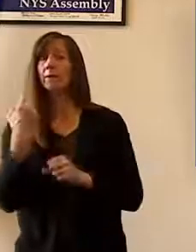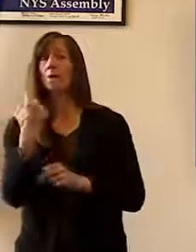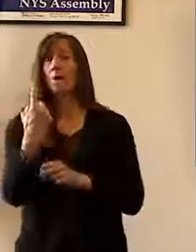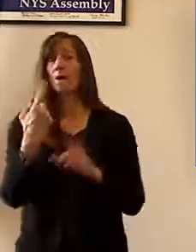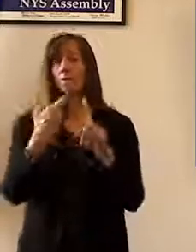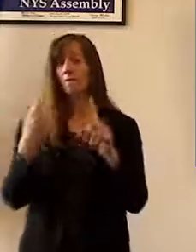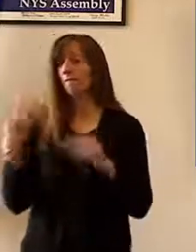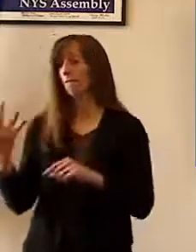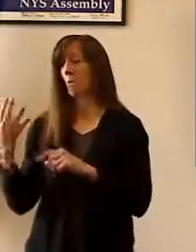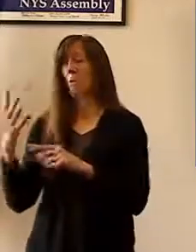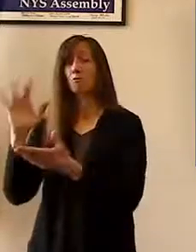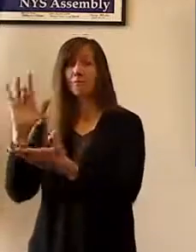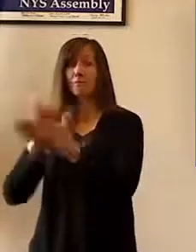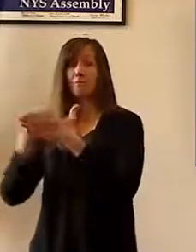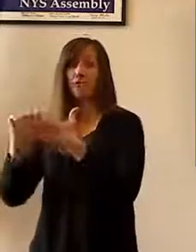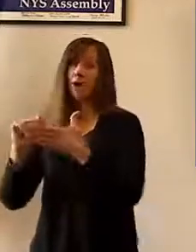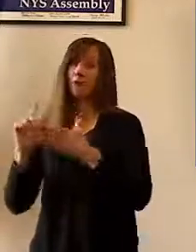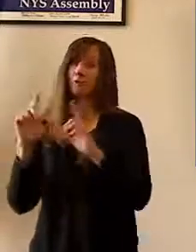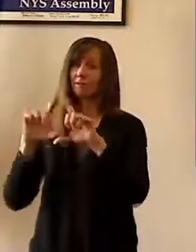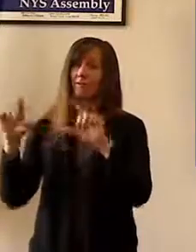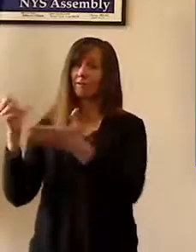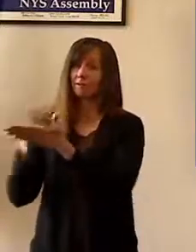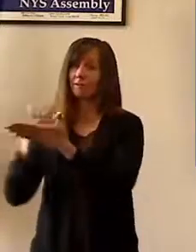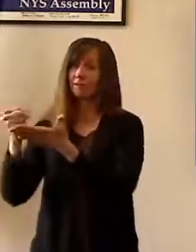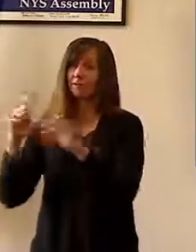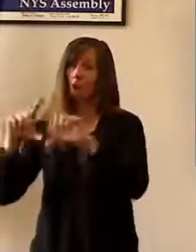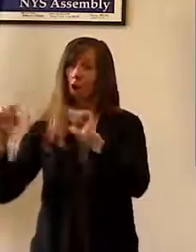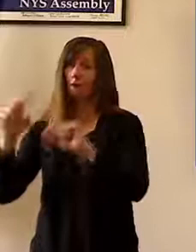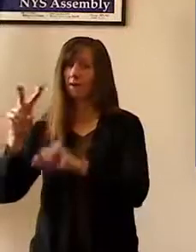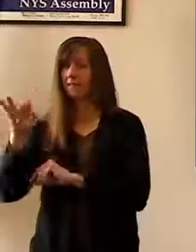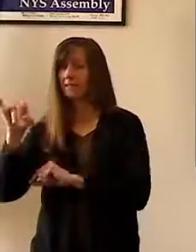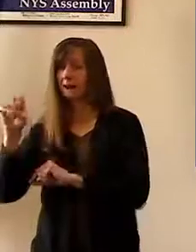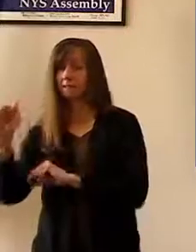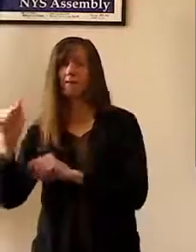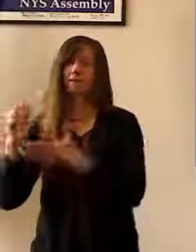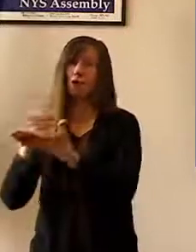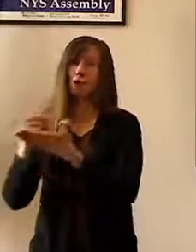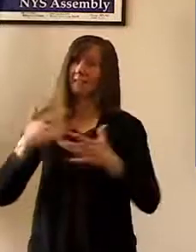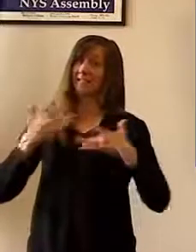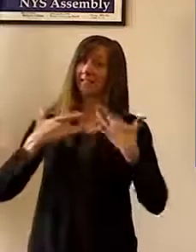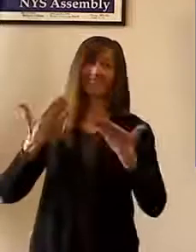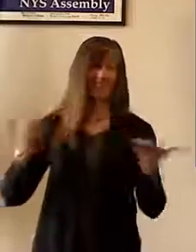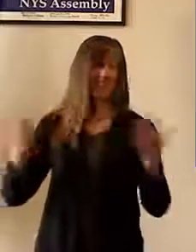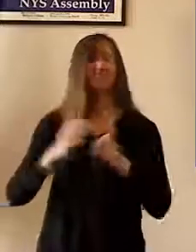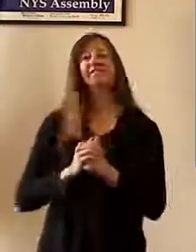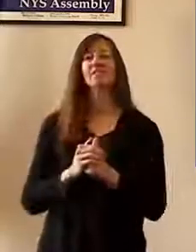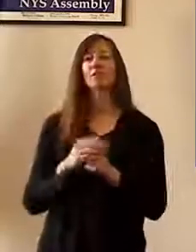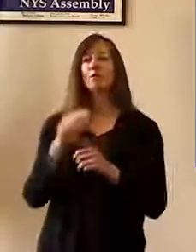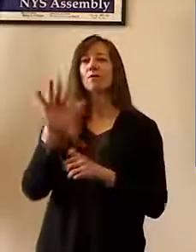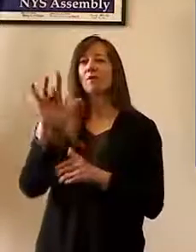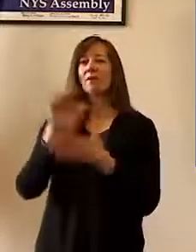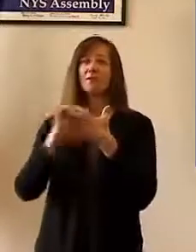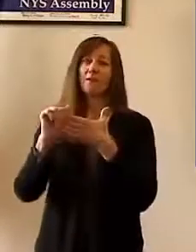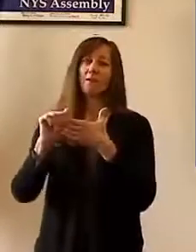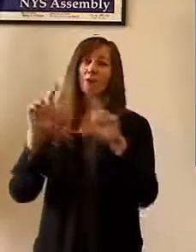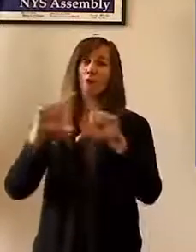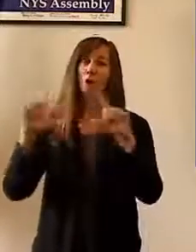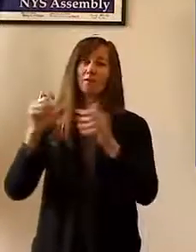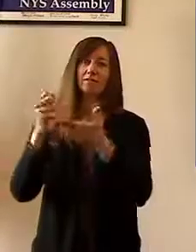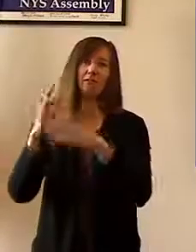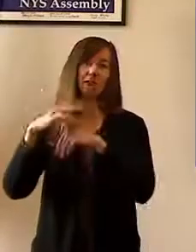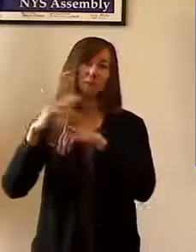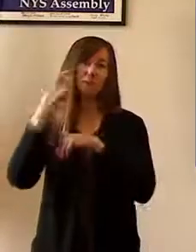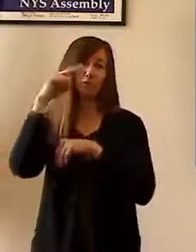Exciting stuff. $25 Visa cards available to you. Want to mention next Wednesday morning, I'll